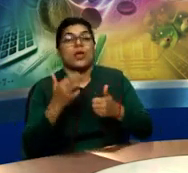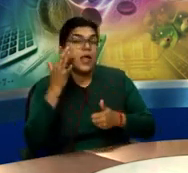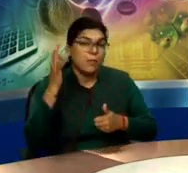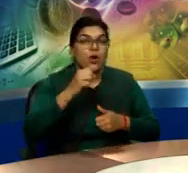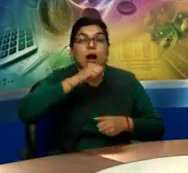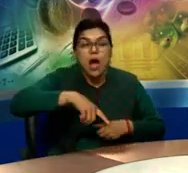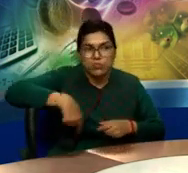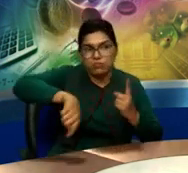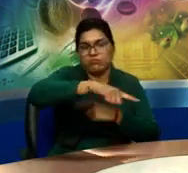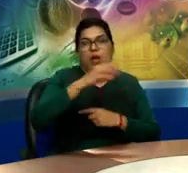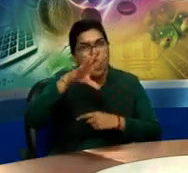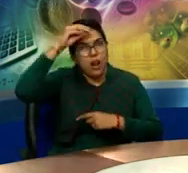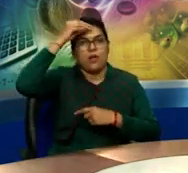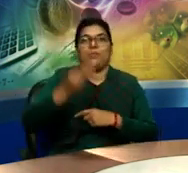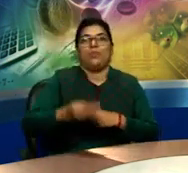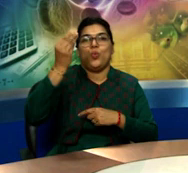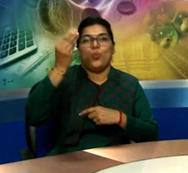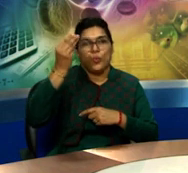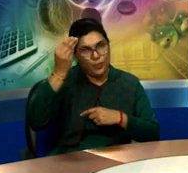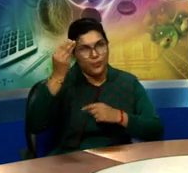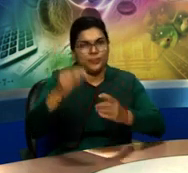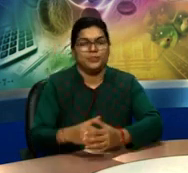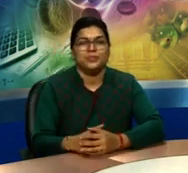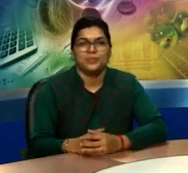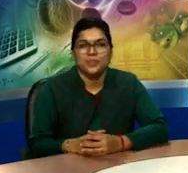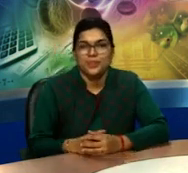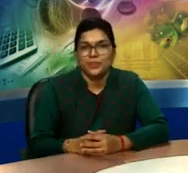So this way they can work towards their improvement.